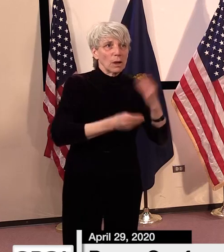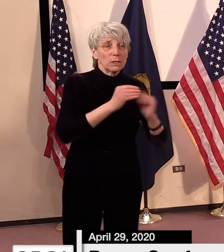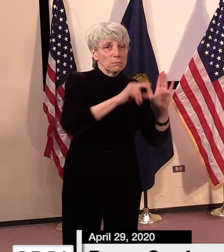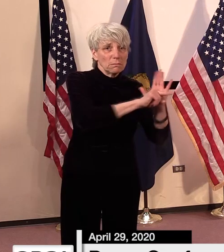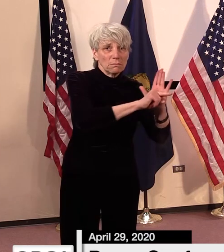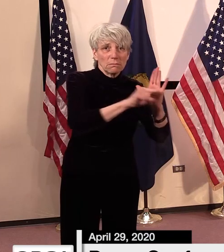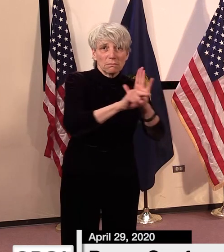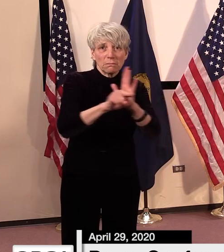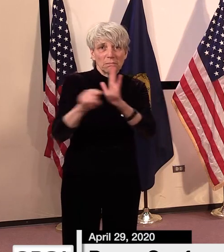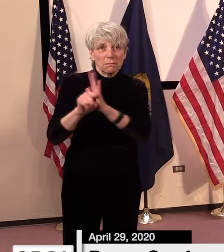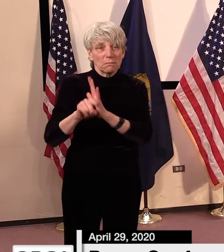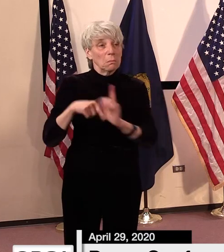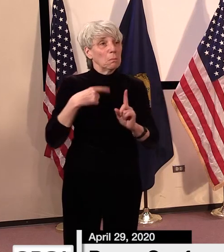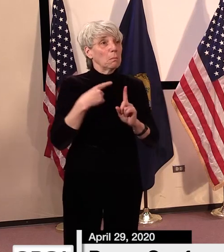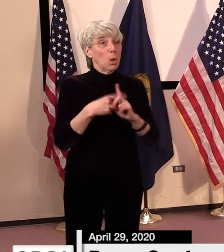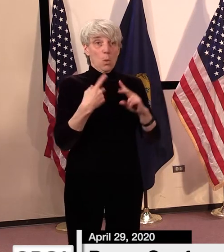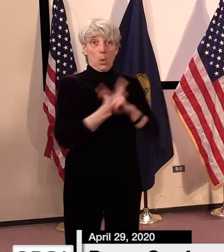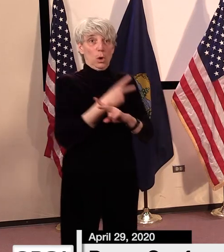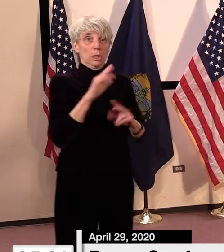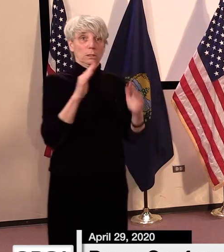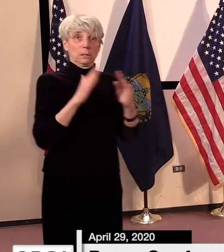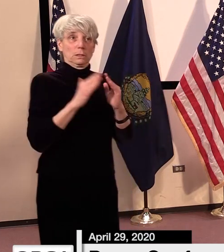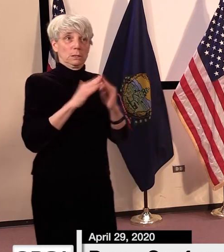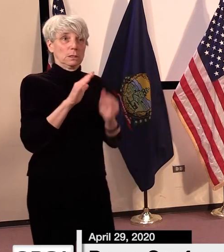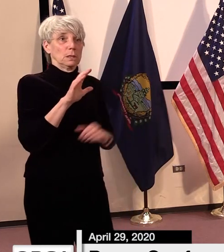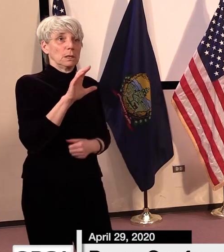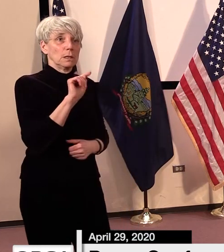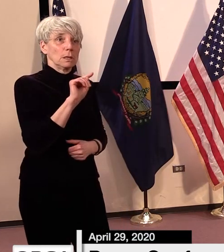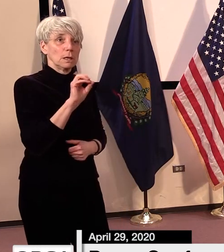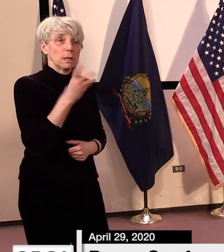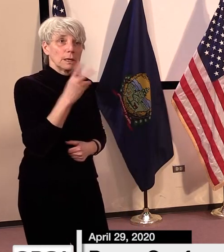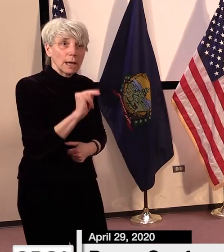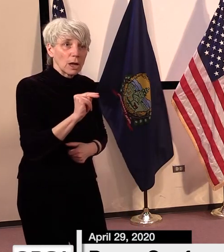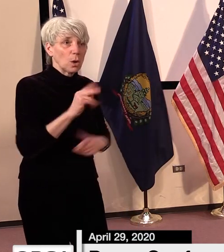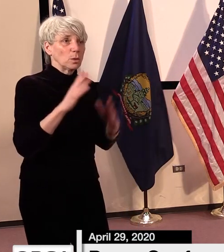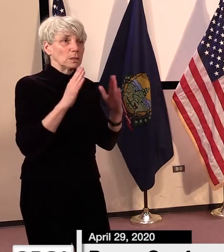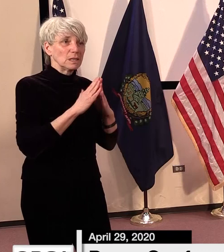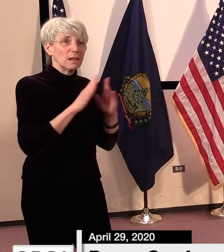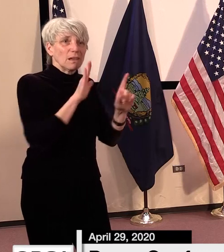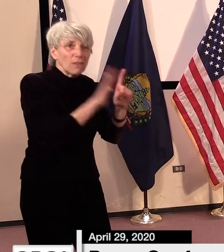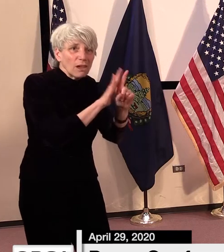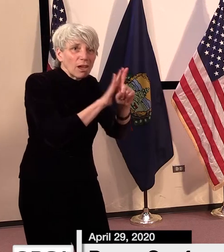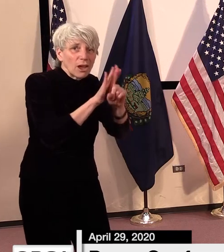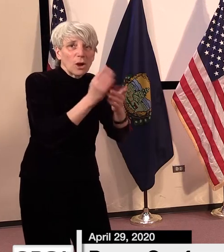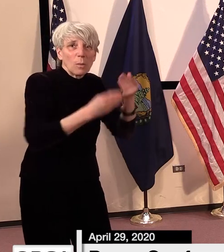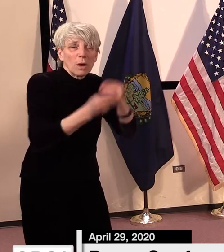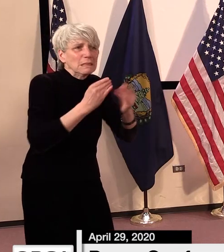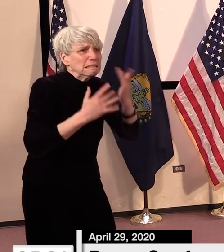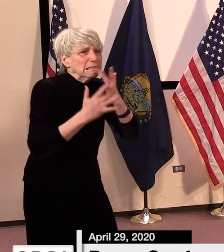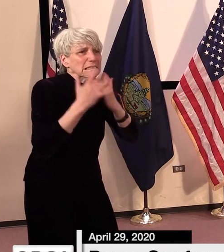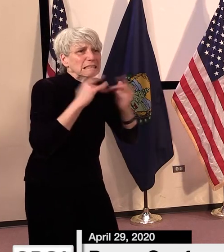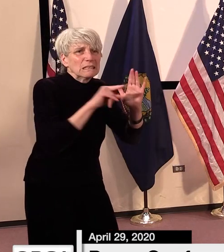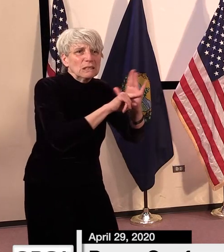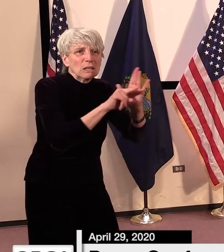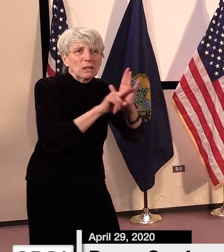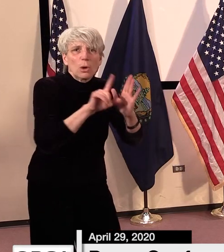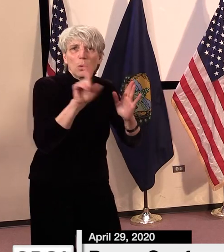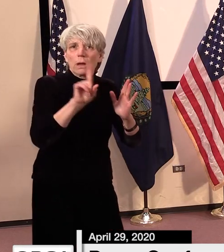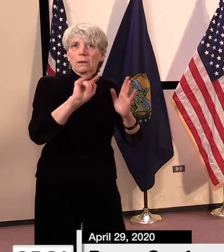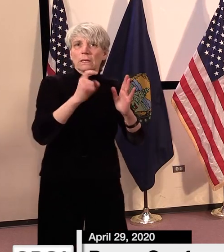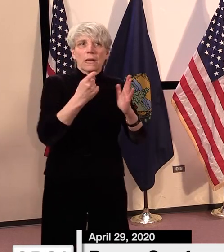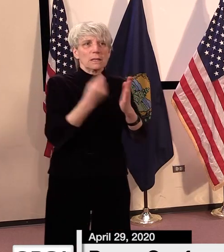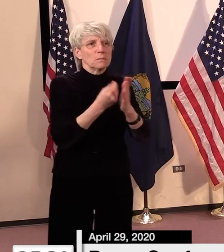take your municipal budgets as well. So it's everything's coupled together has created,